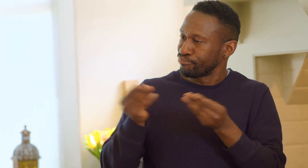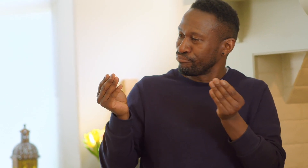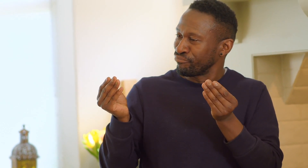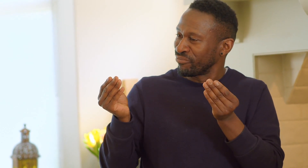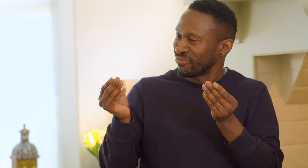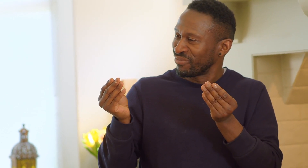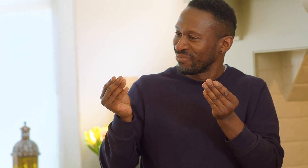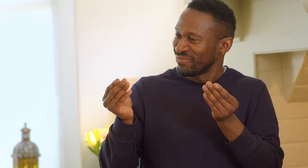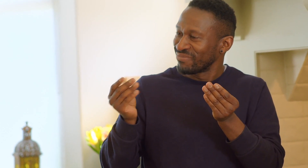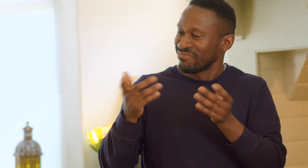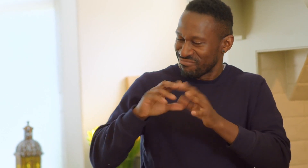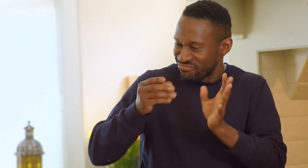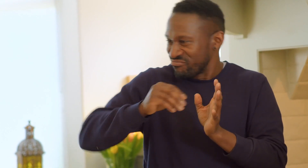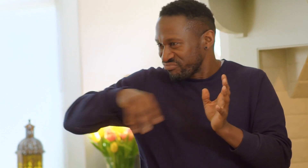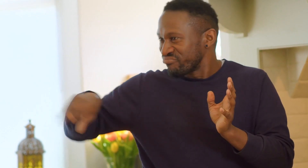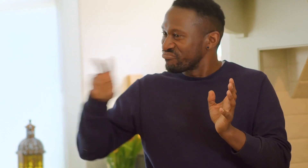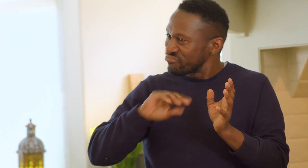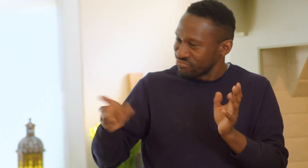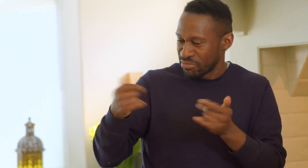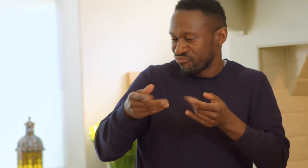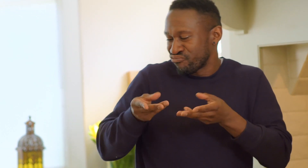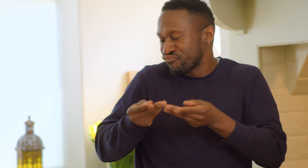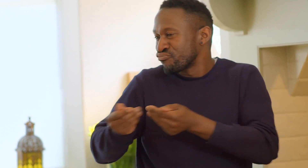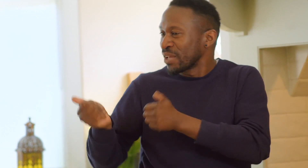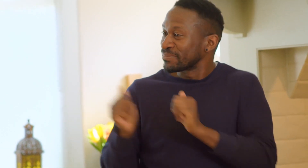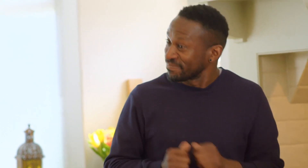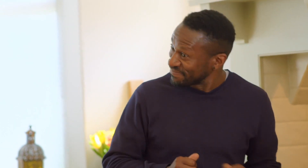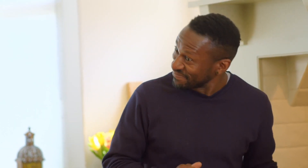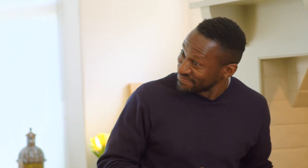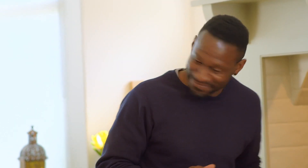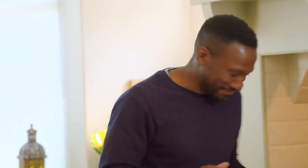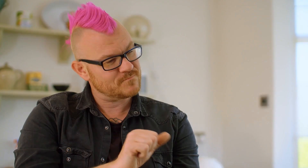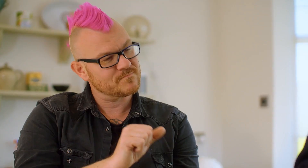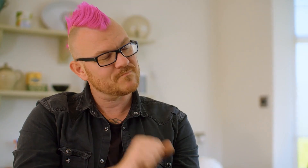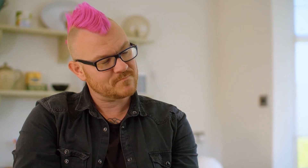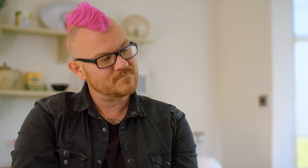open. Then you can safely get at the edible parts.